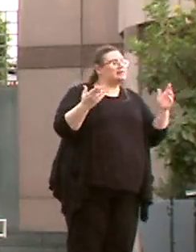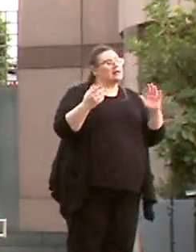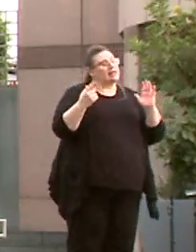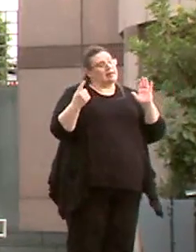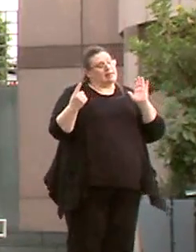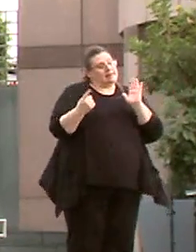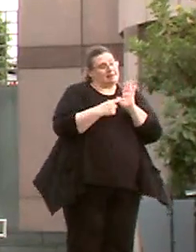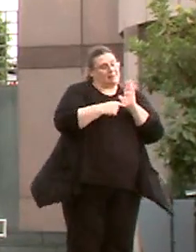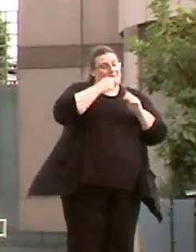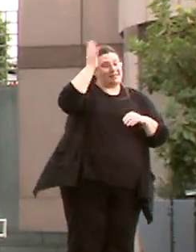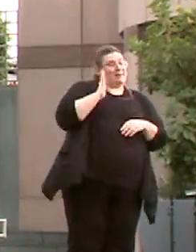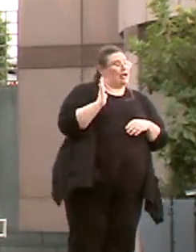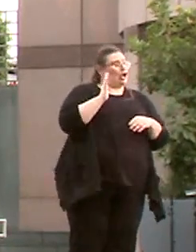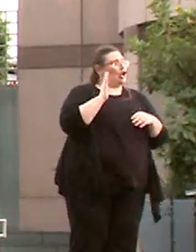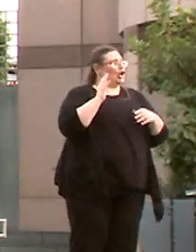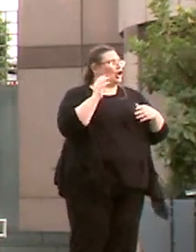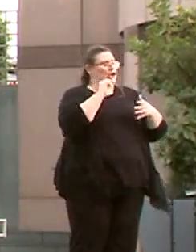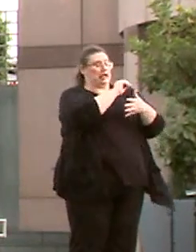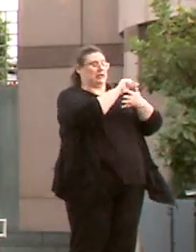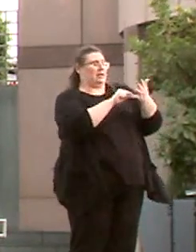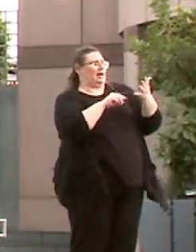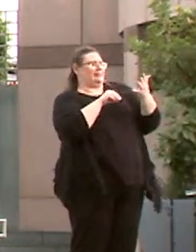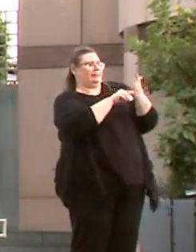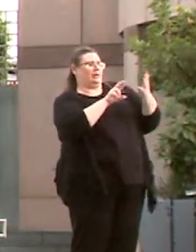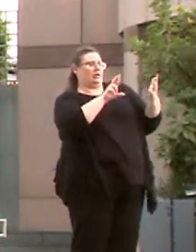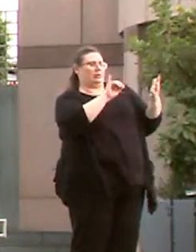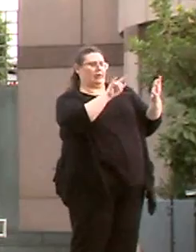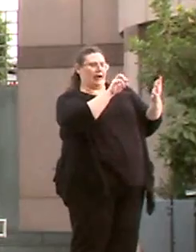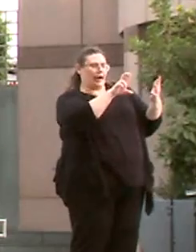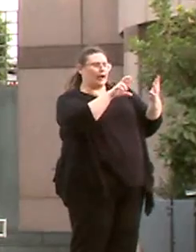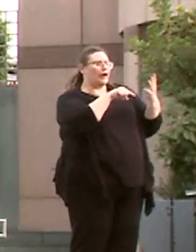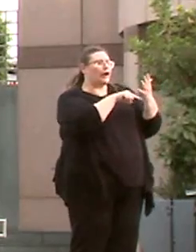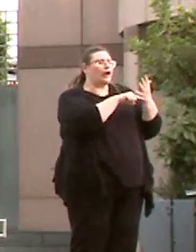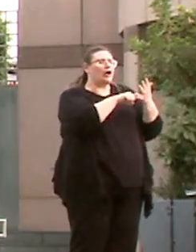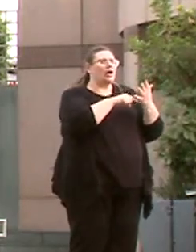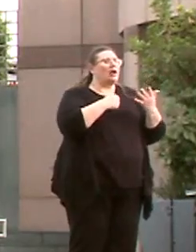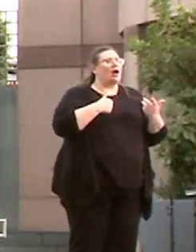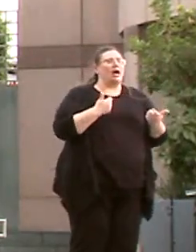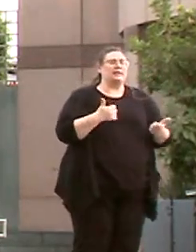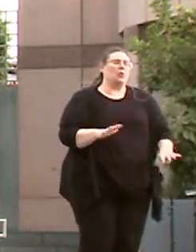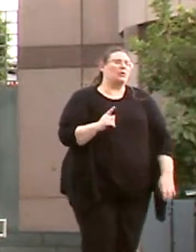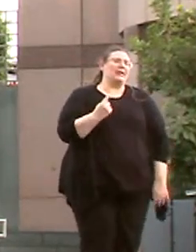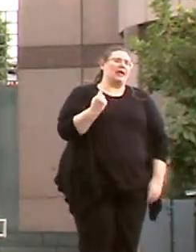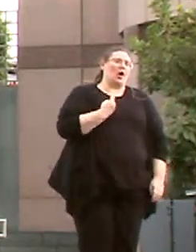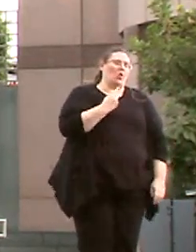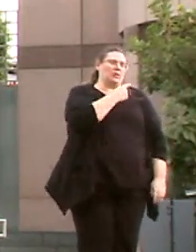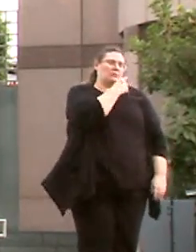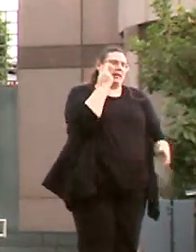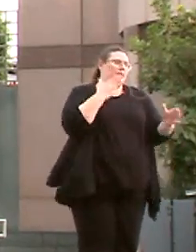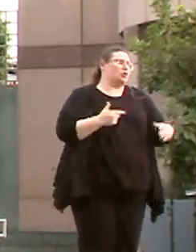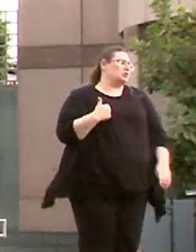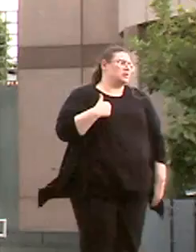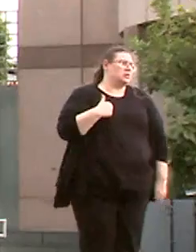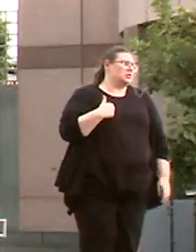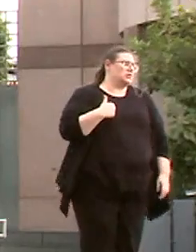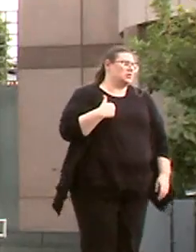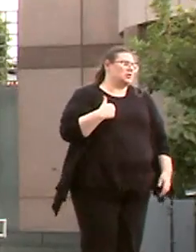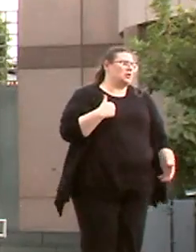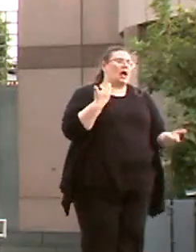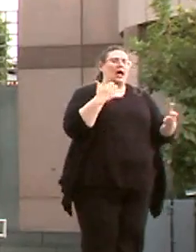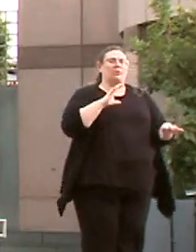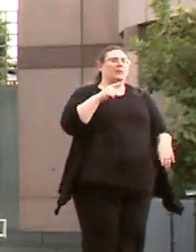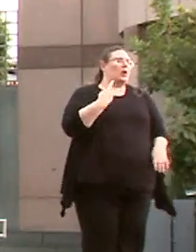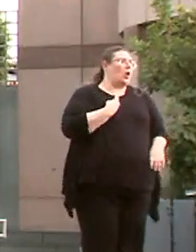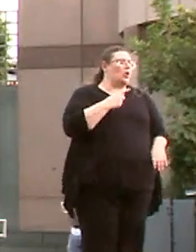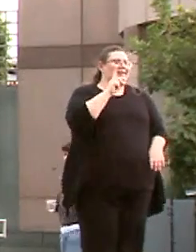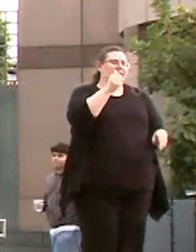sometimes I will put in my writer, I don't want to be the only Black person. I don't want to be the only disabled